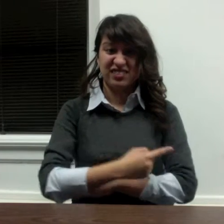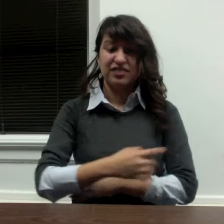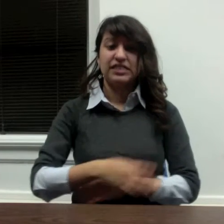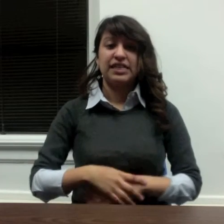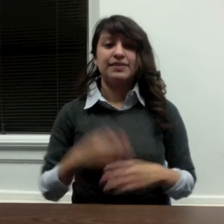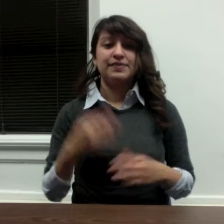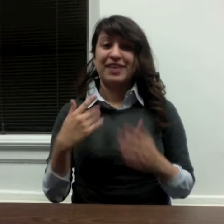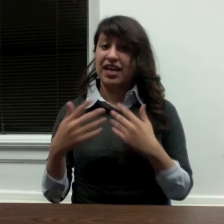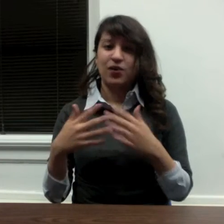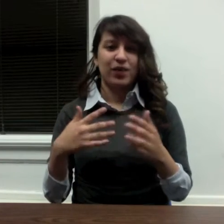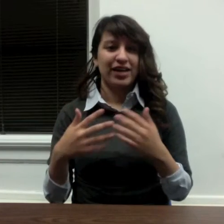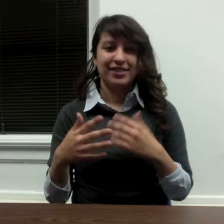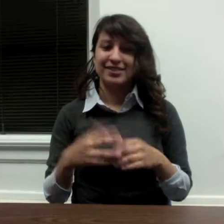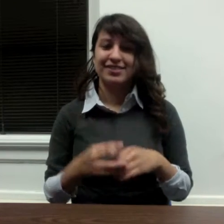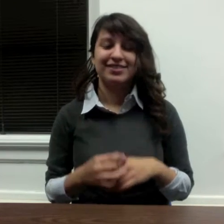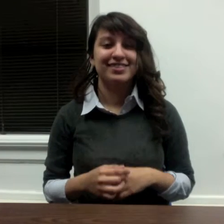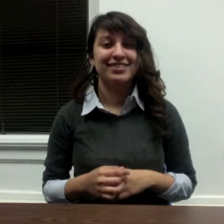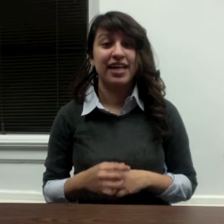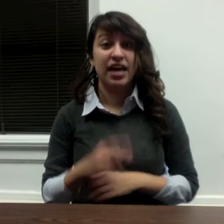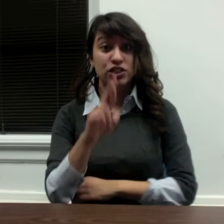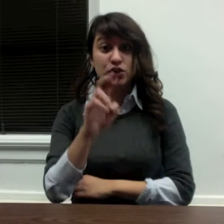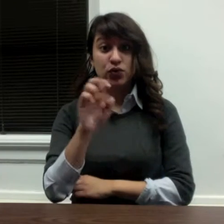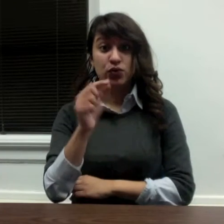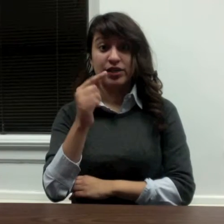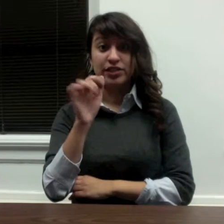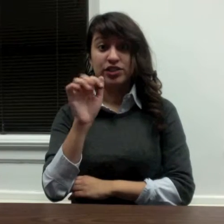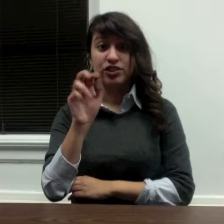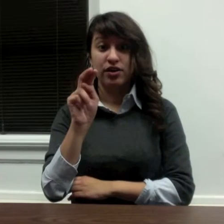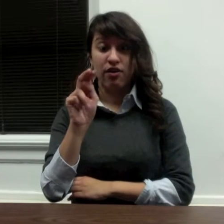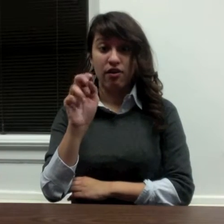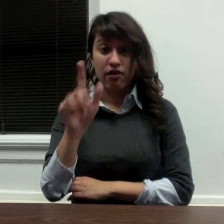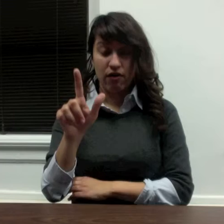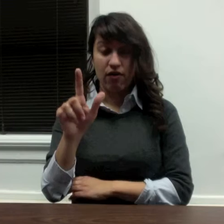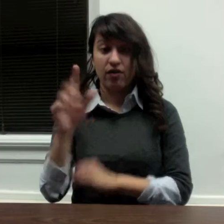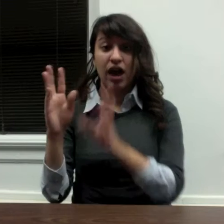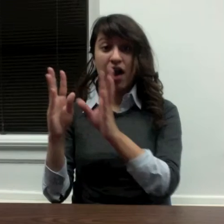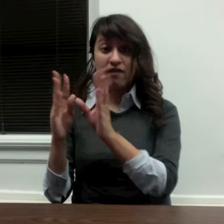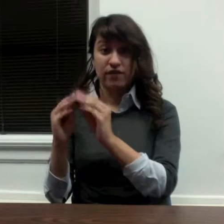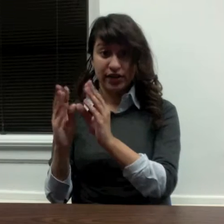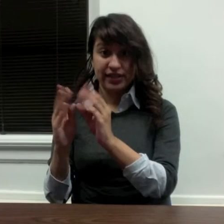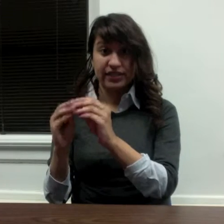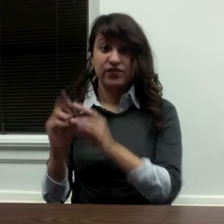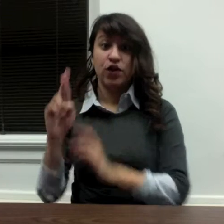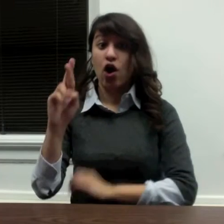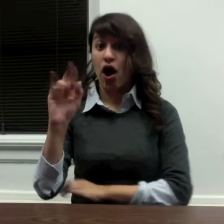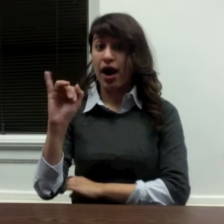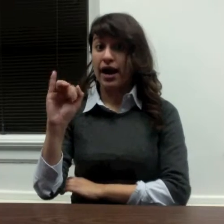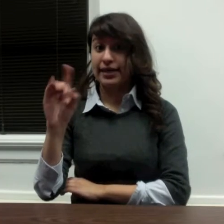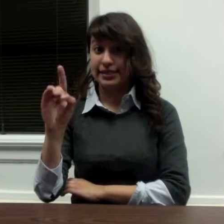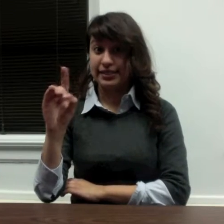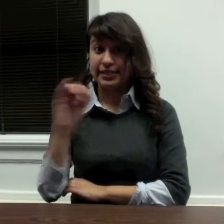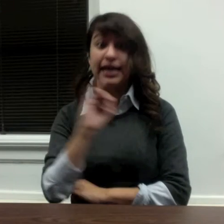Anyways, regardless, it's a regional conference for RID, and Illinois is hosting.